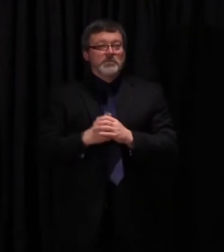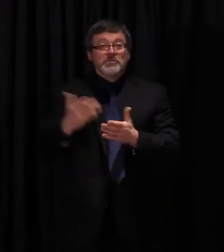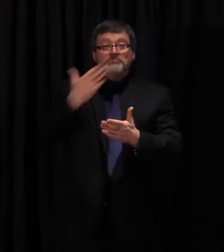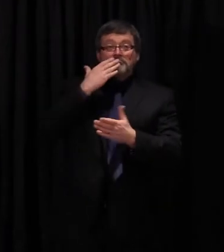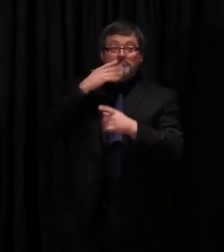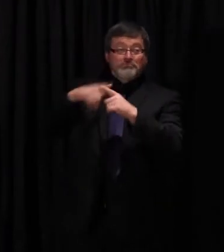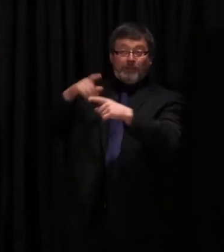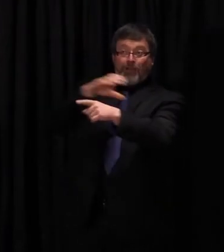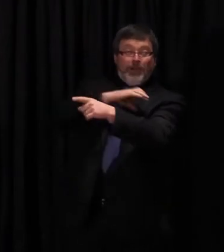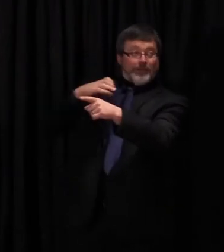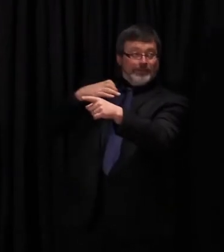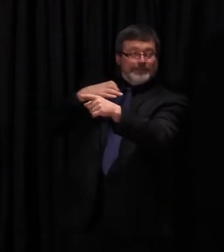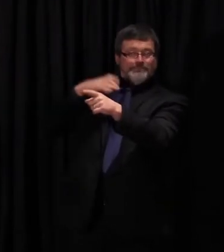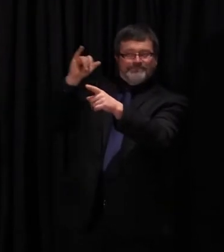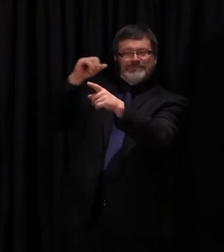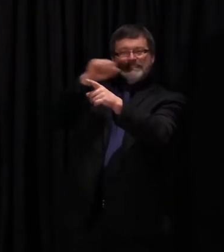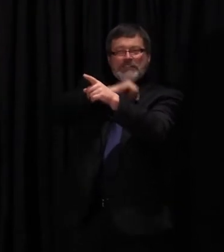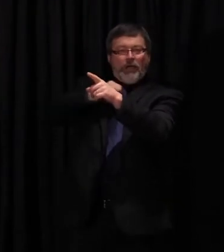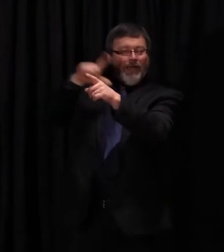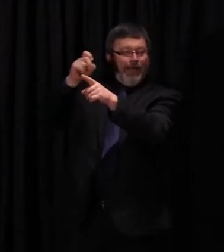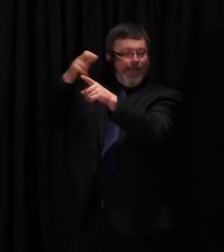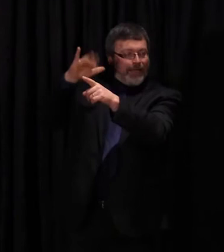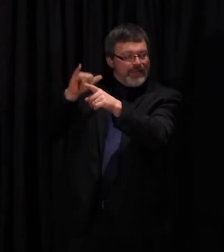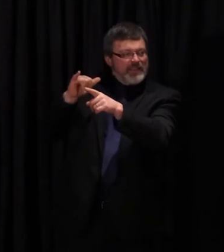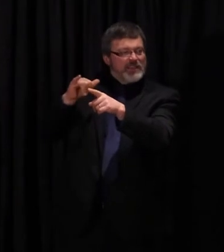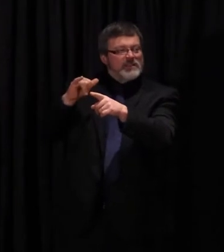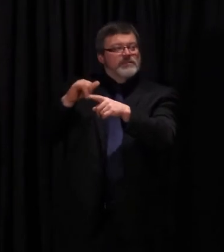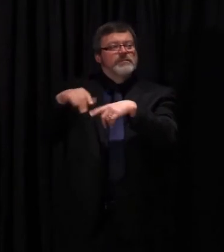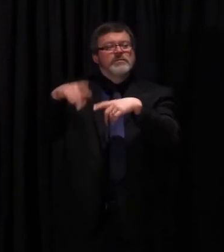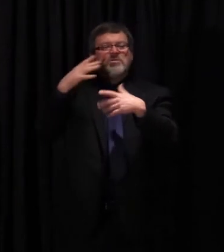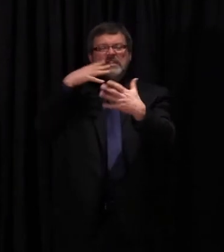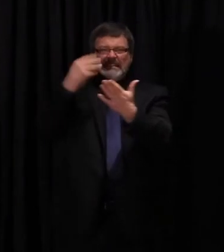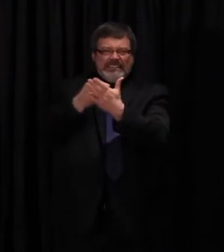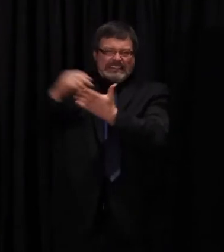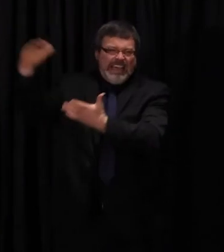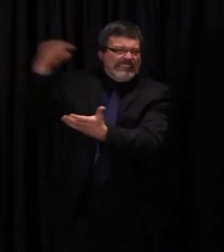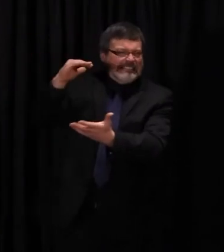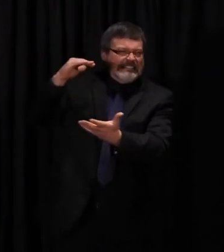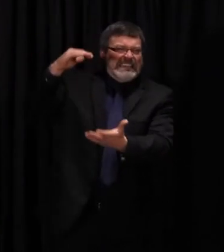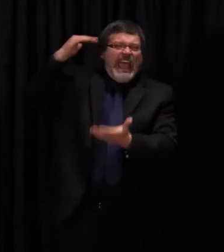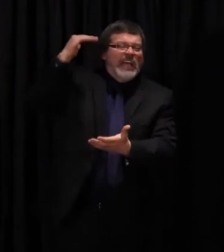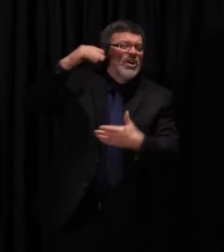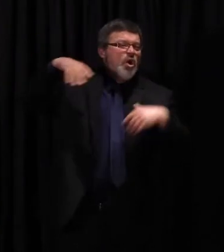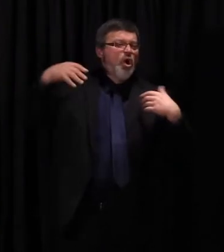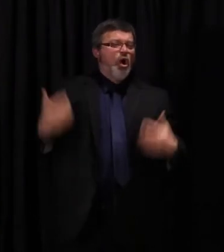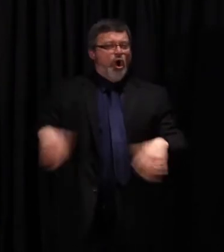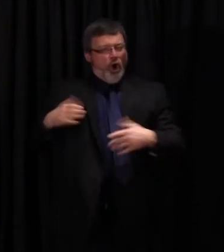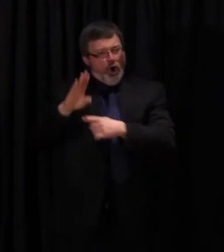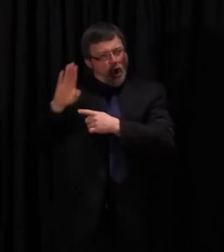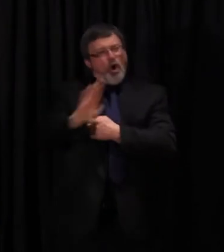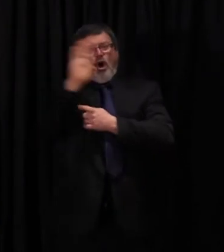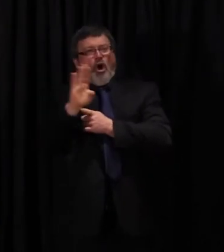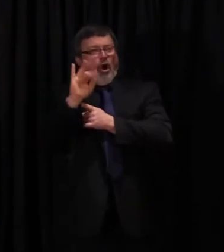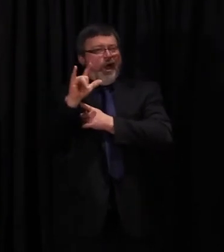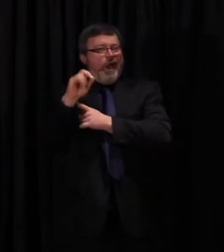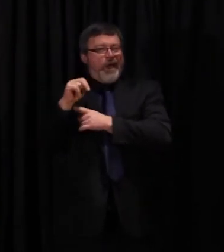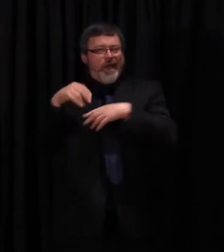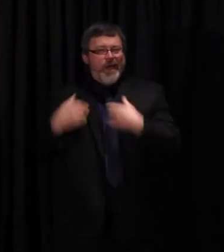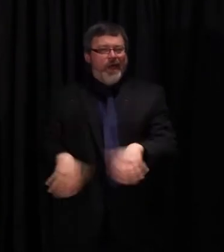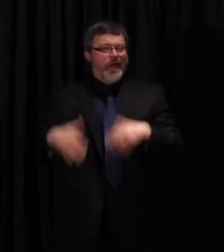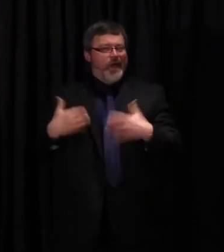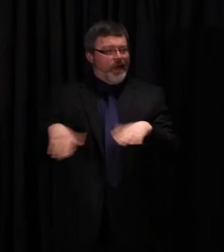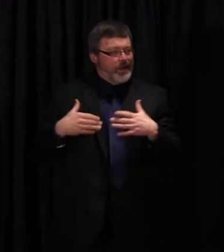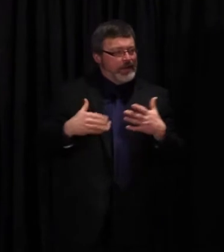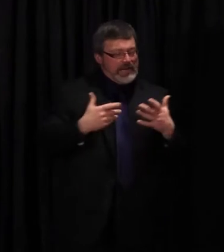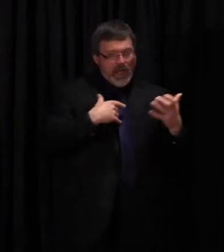Leahy, we've received billions in federal aid. And with that aid, we came together to fund